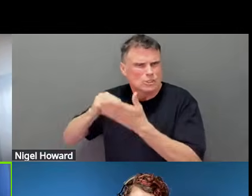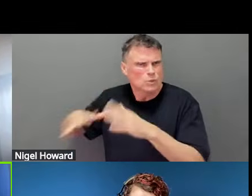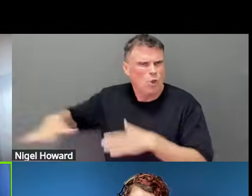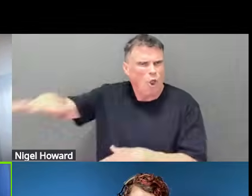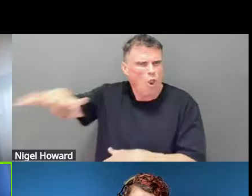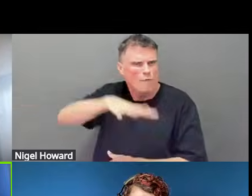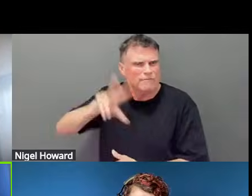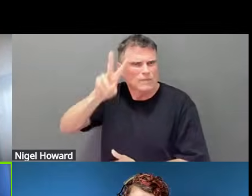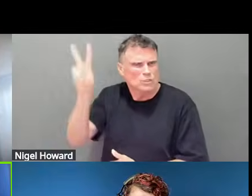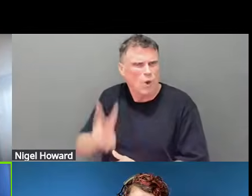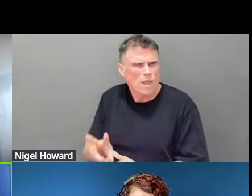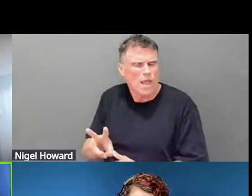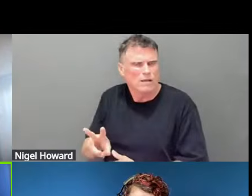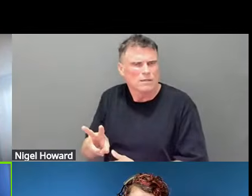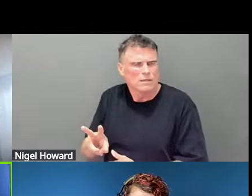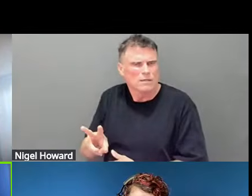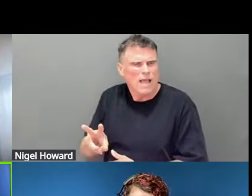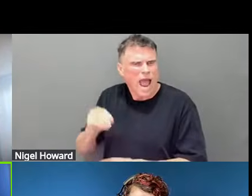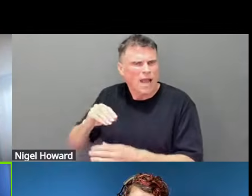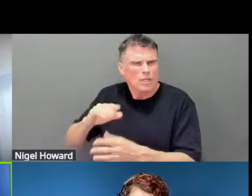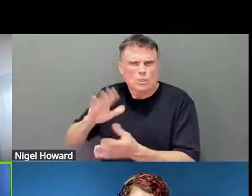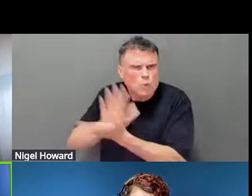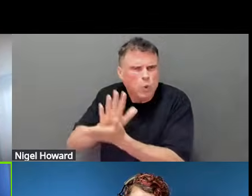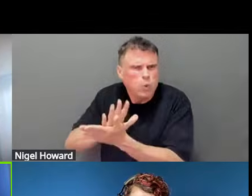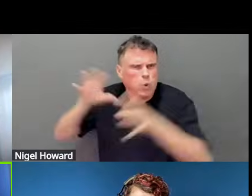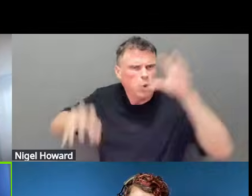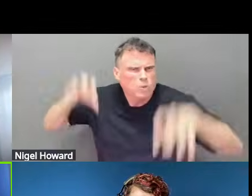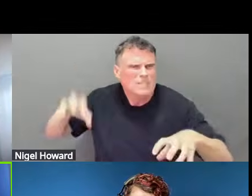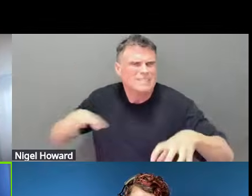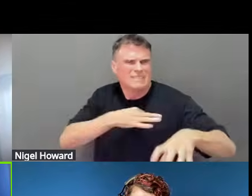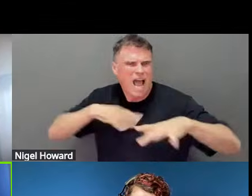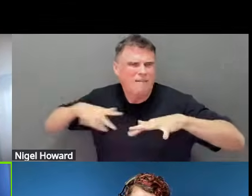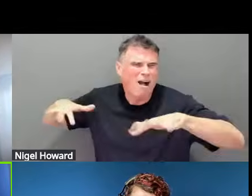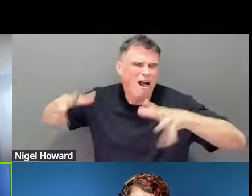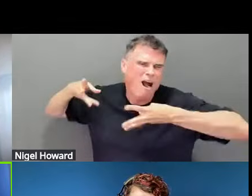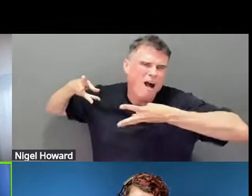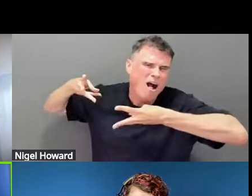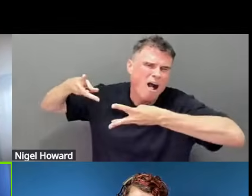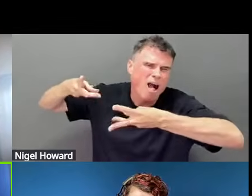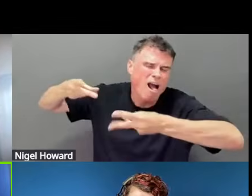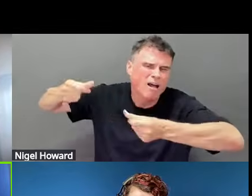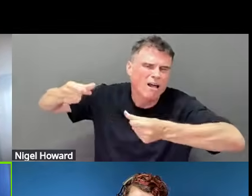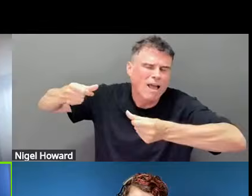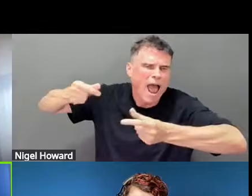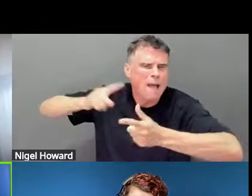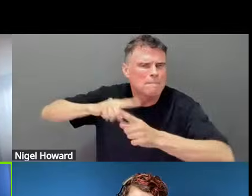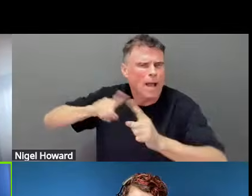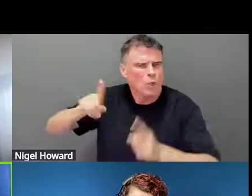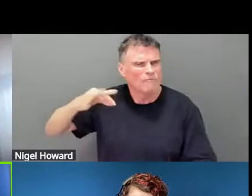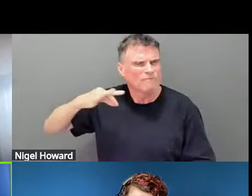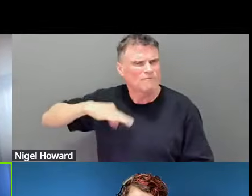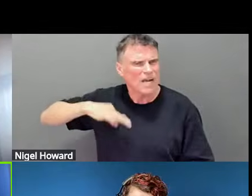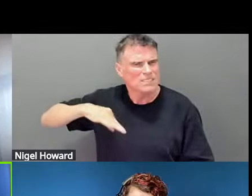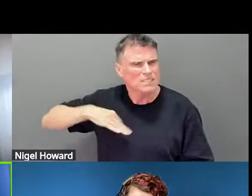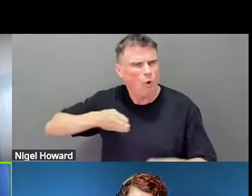of dollars for all kinds of students within the Victoria School District. There are schools